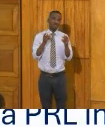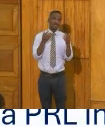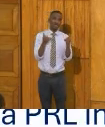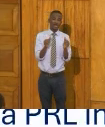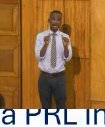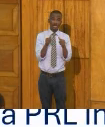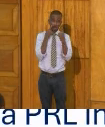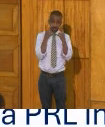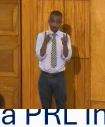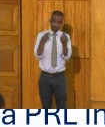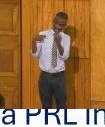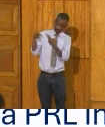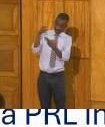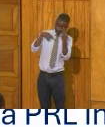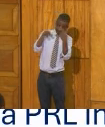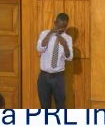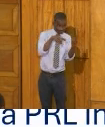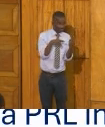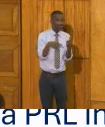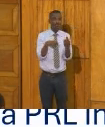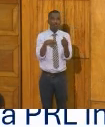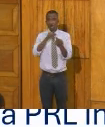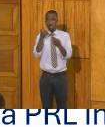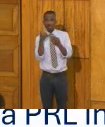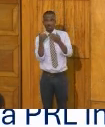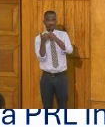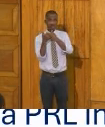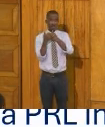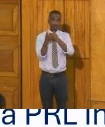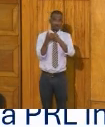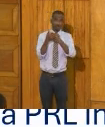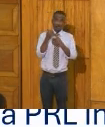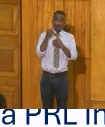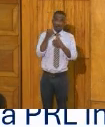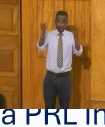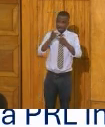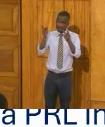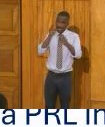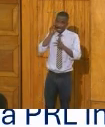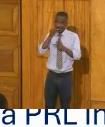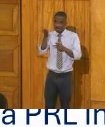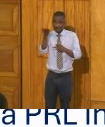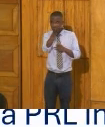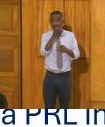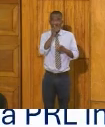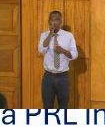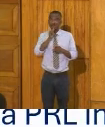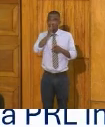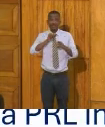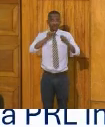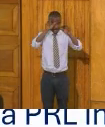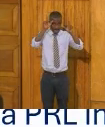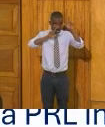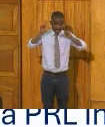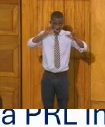we look around Adamawa State and other surrounding states to know if there are private laboratories with